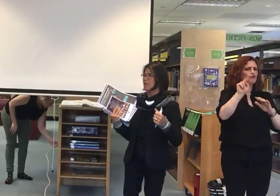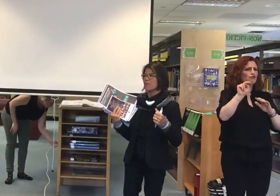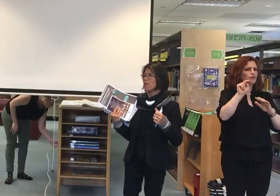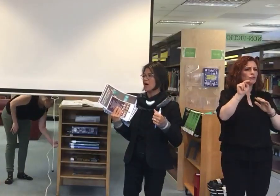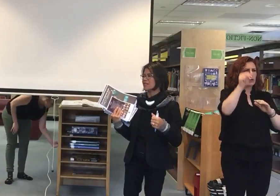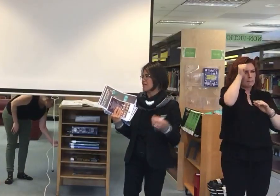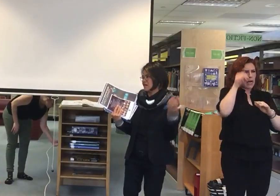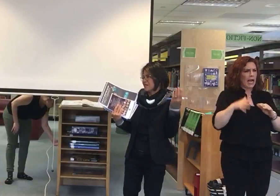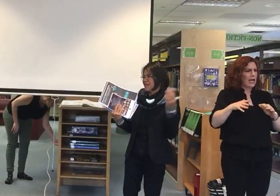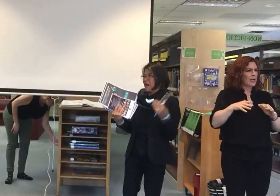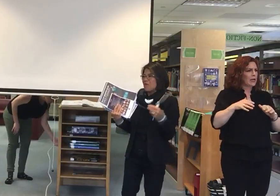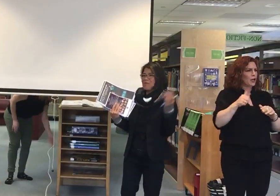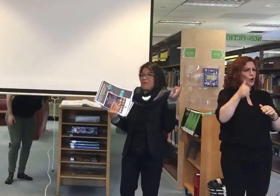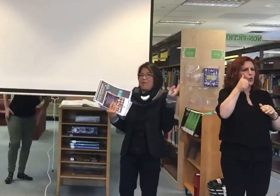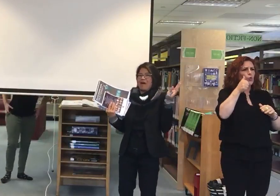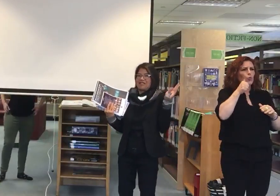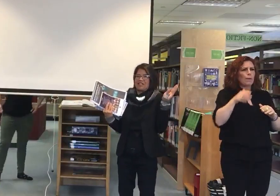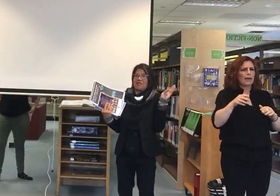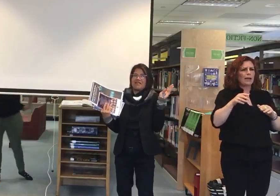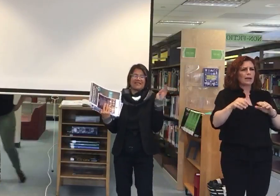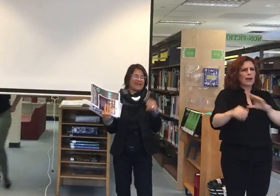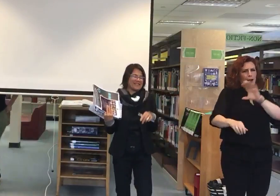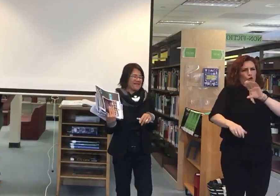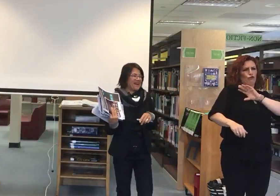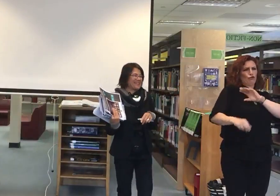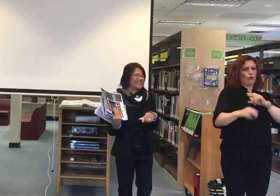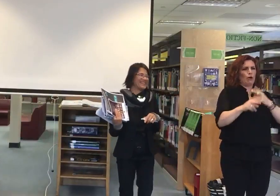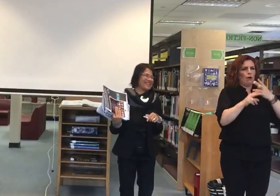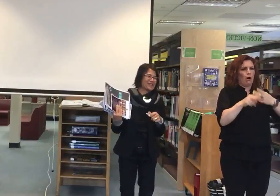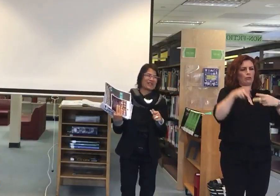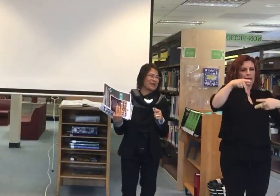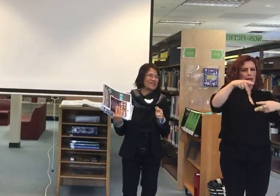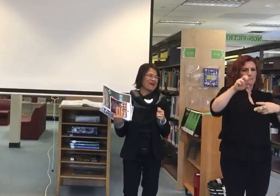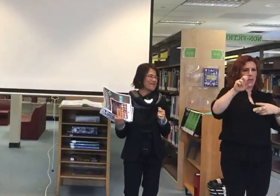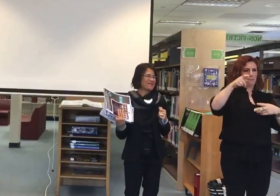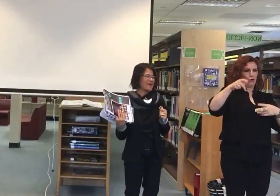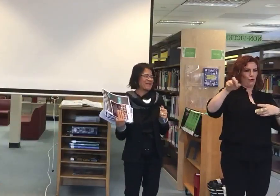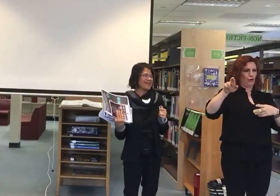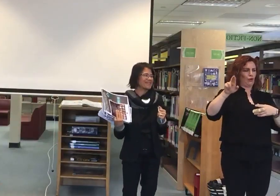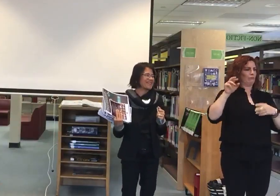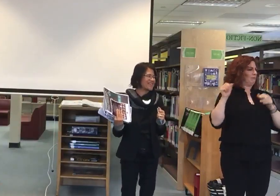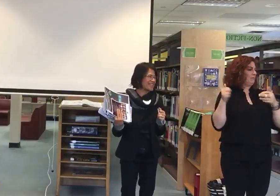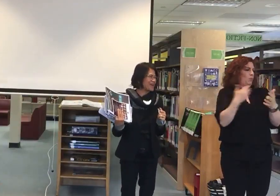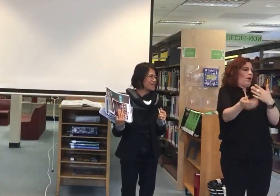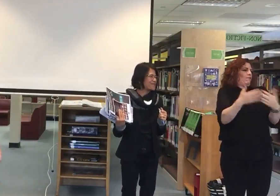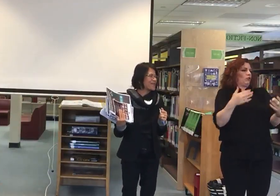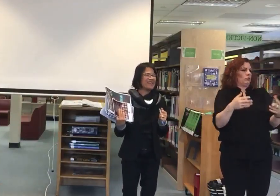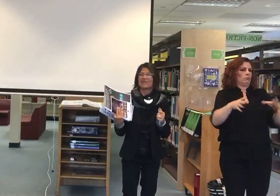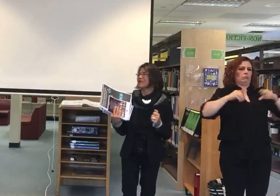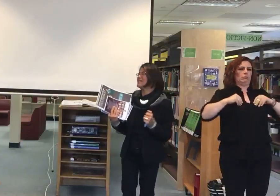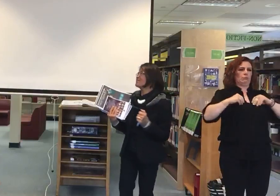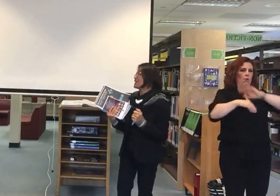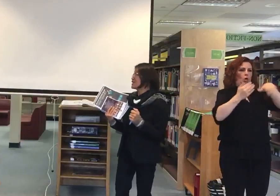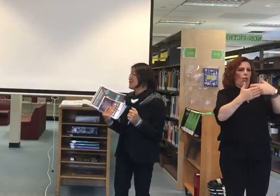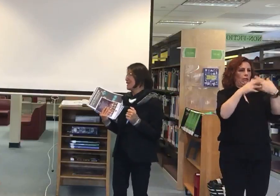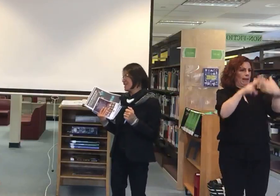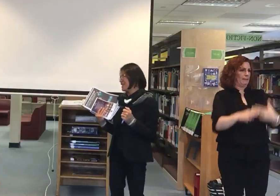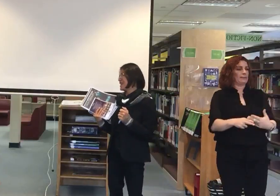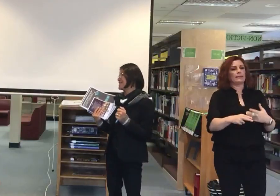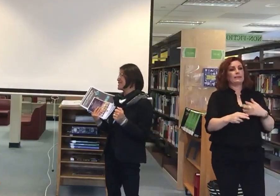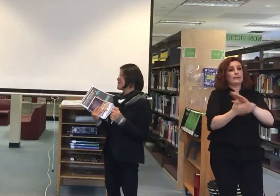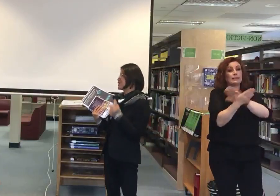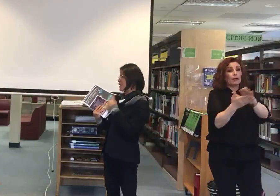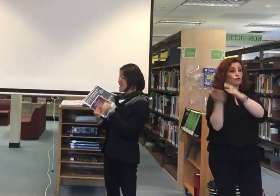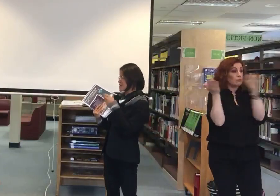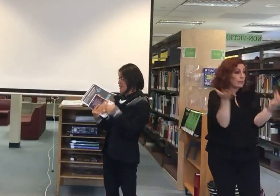called? The Iron Man? Pepper Potts? I thought, I'll be Pepper Potts. She's awesome. That's fine. So Dolores, Piper, Pepper, I'll take it all. So it is a pleasure to be